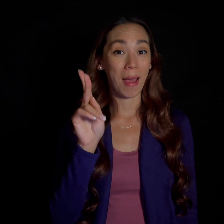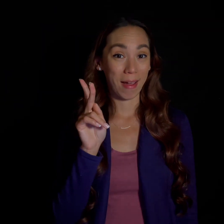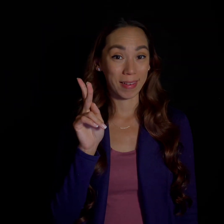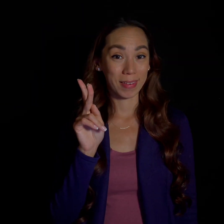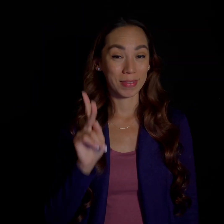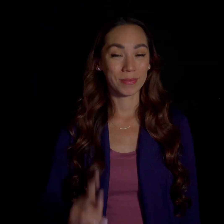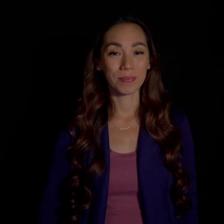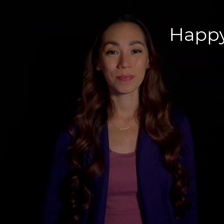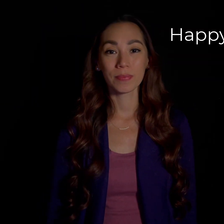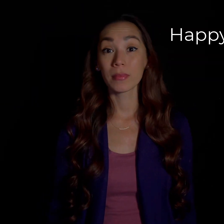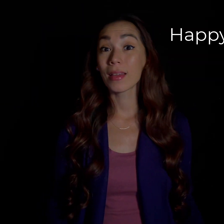Happy to see you.